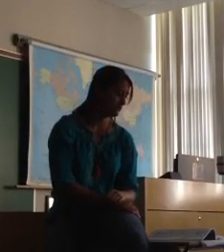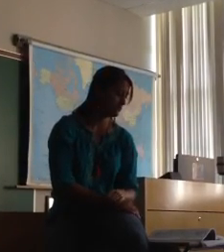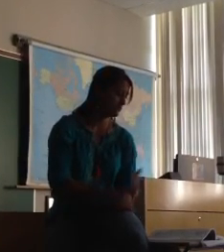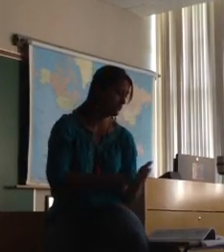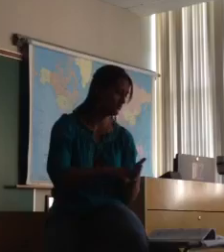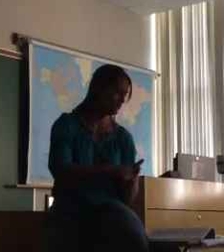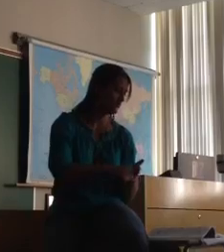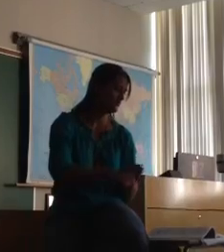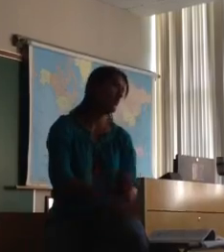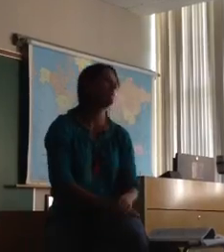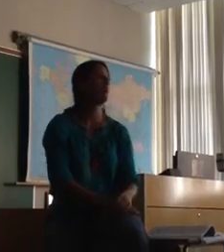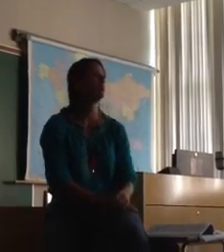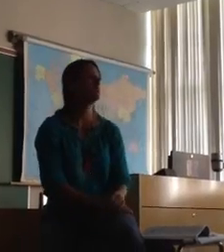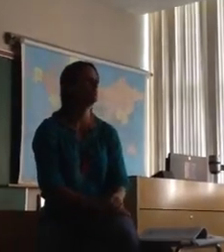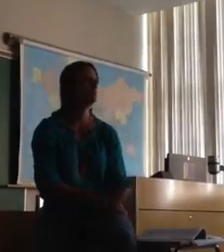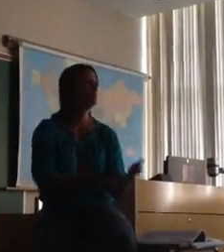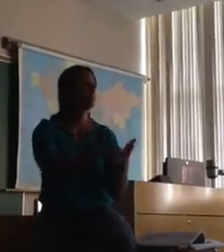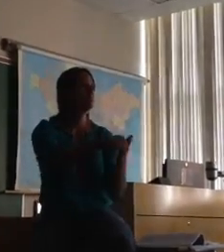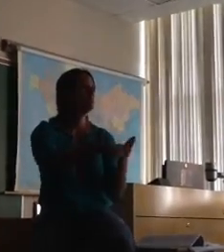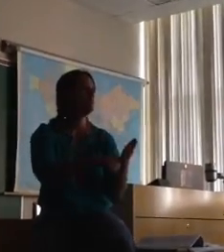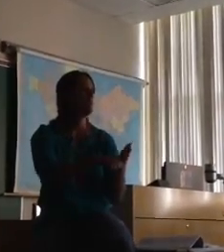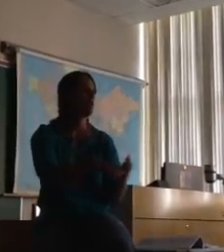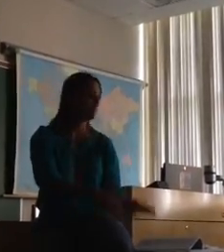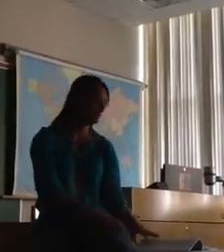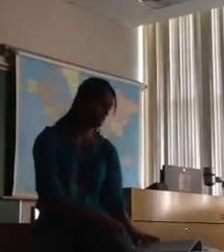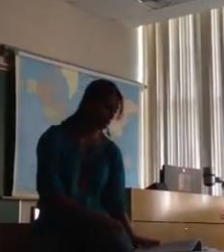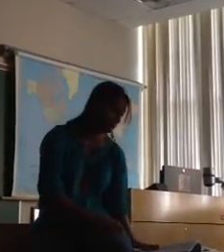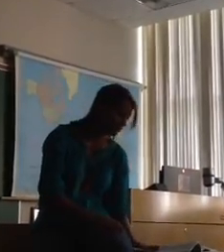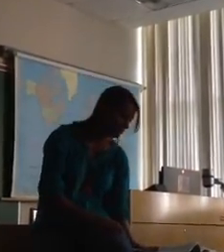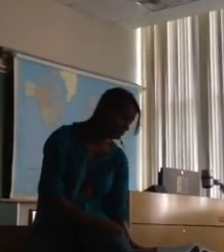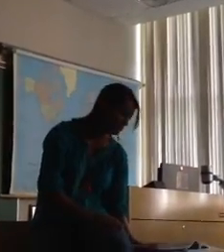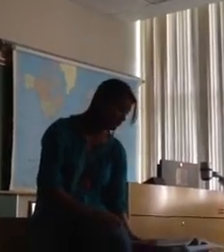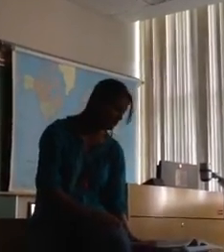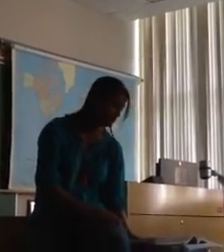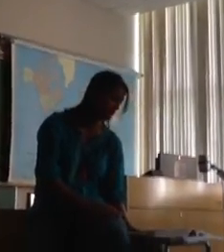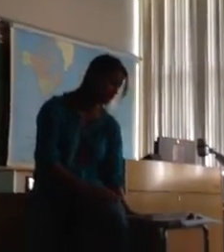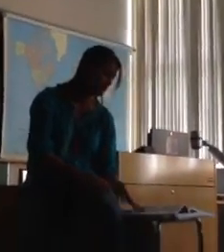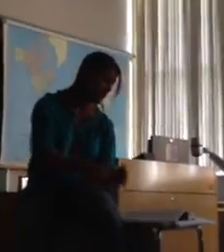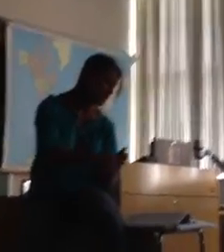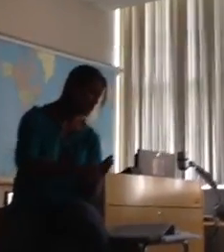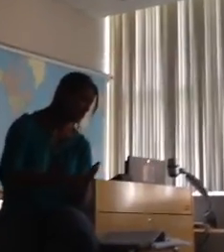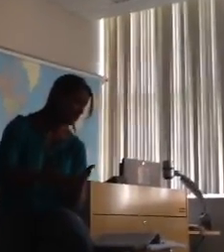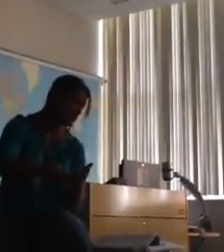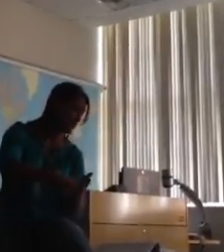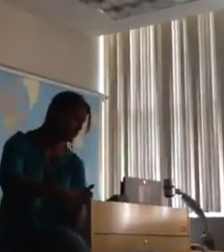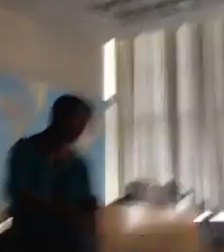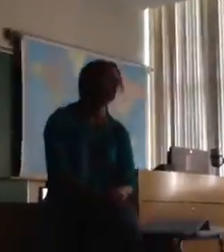Is the arrows out? Doesn't matter. Doesn't matter. Surgery, surgery.